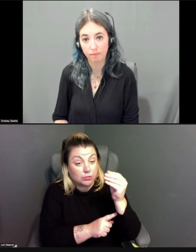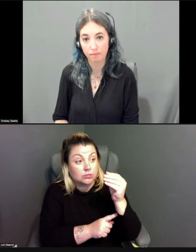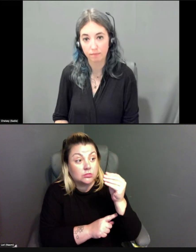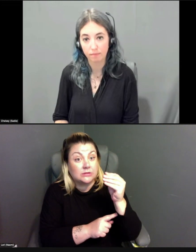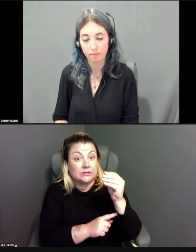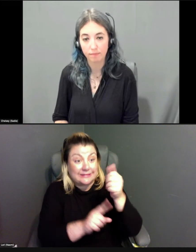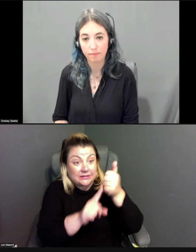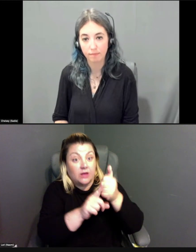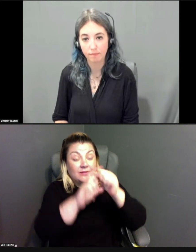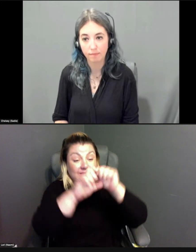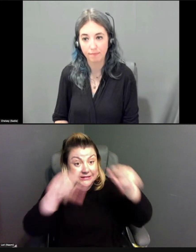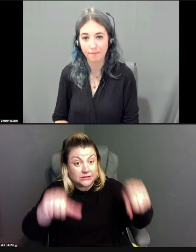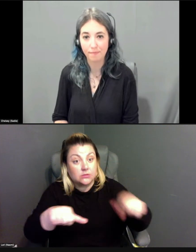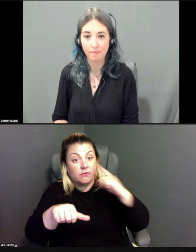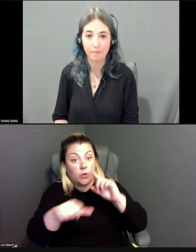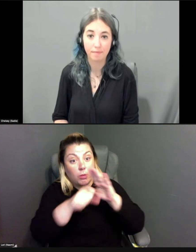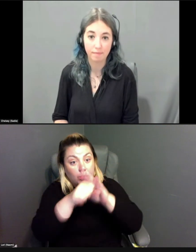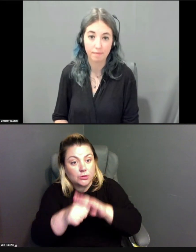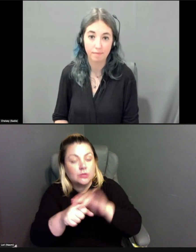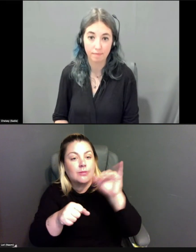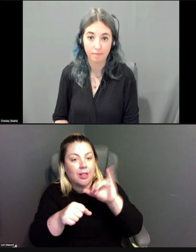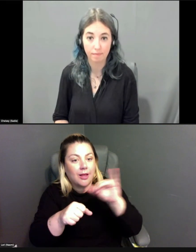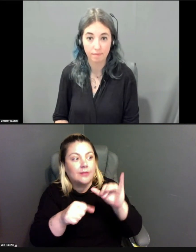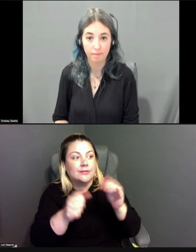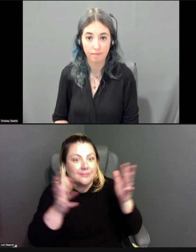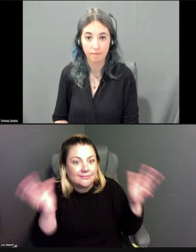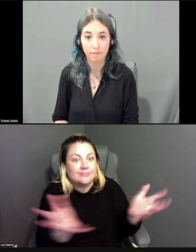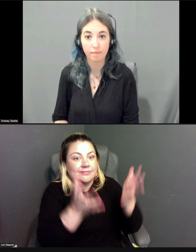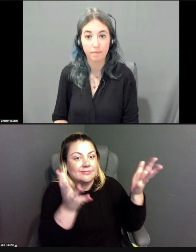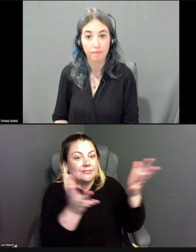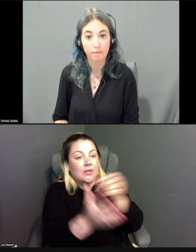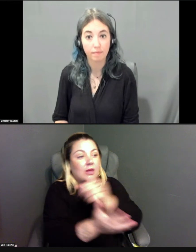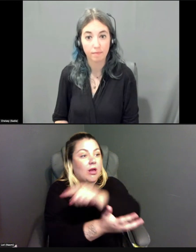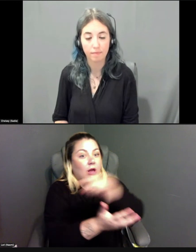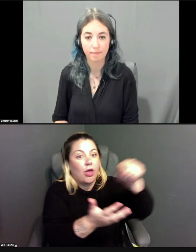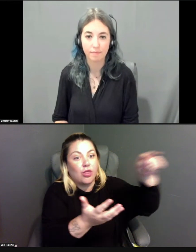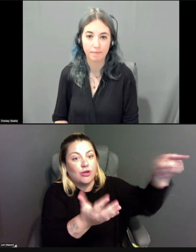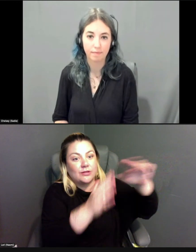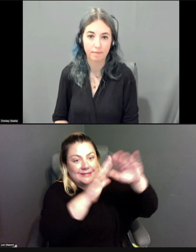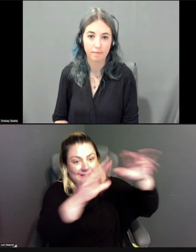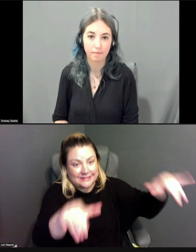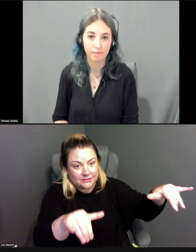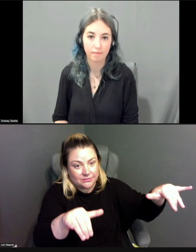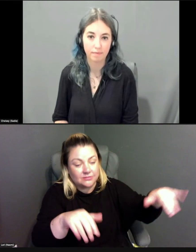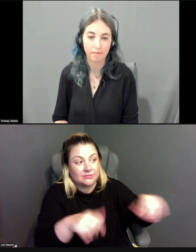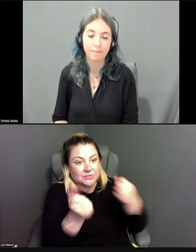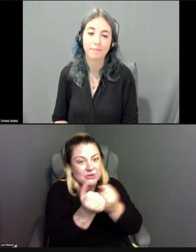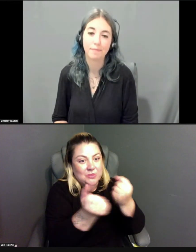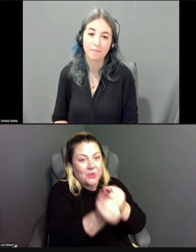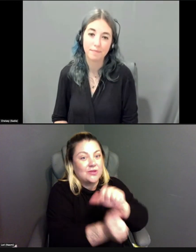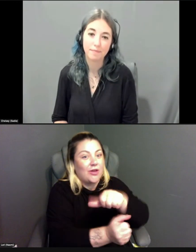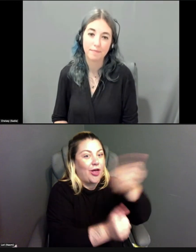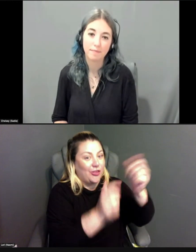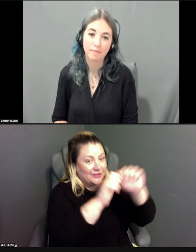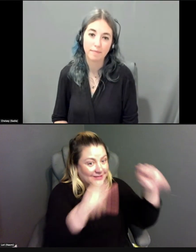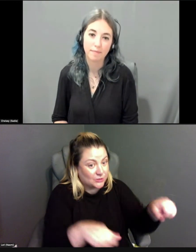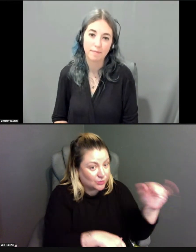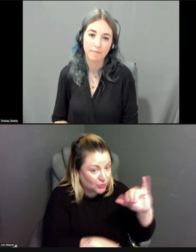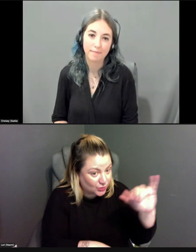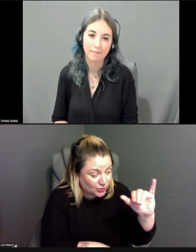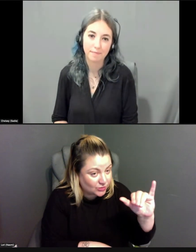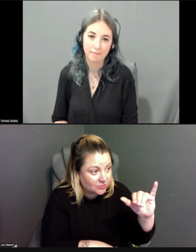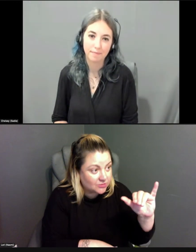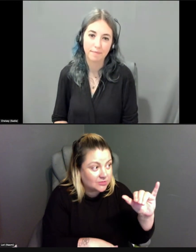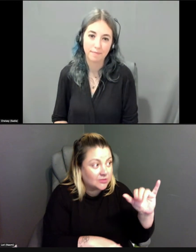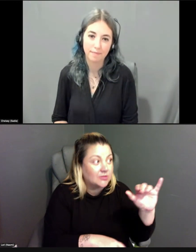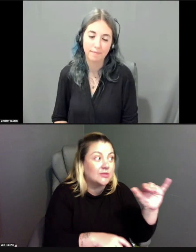these systems of oppression, right? Because it has its own ways of upholding those systems, and then it also has its own